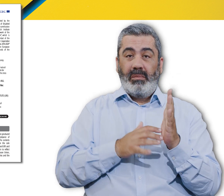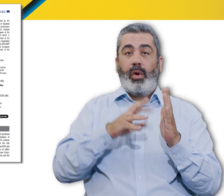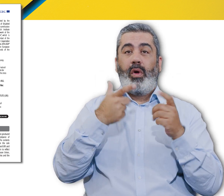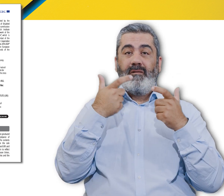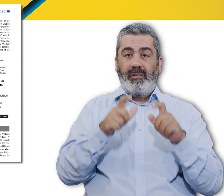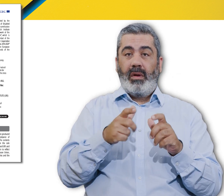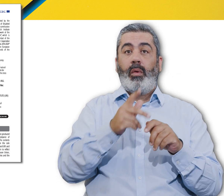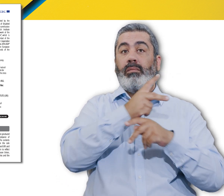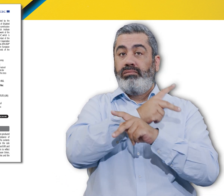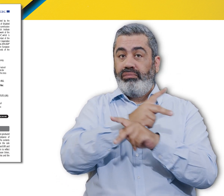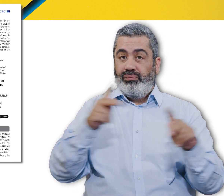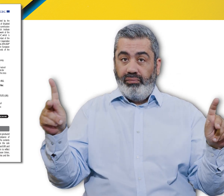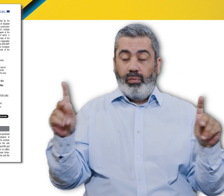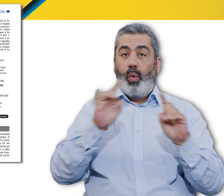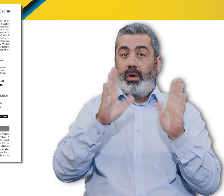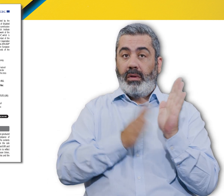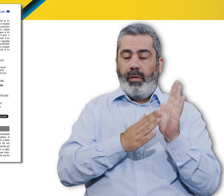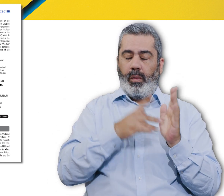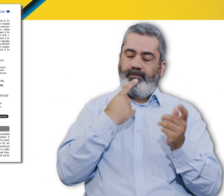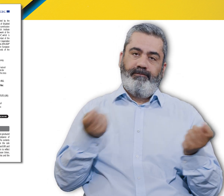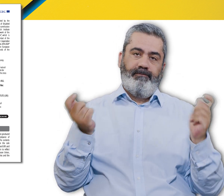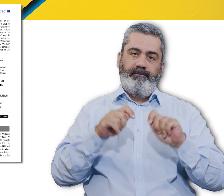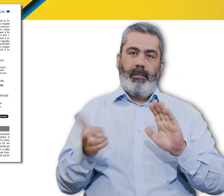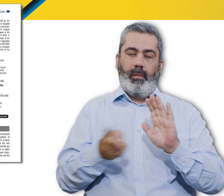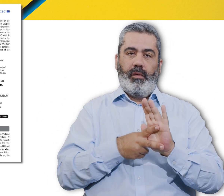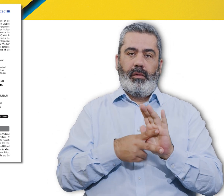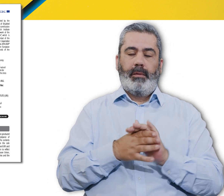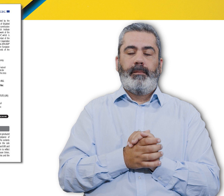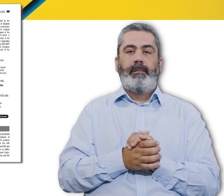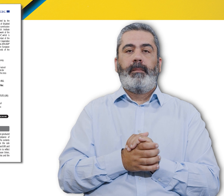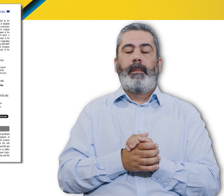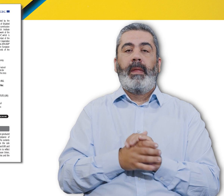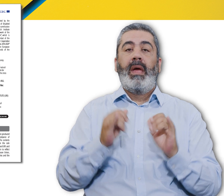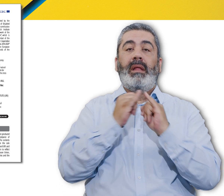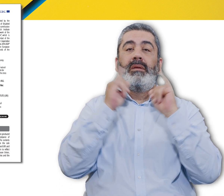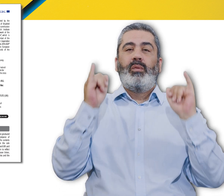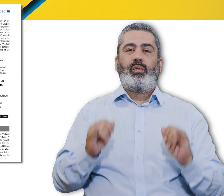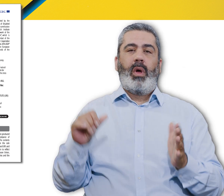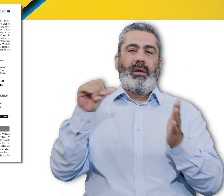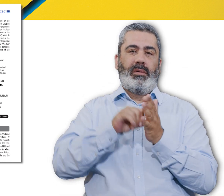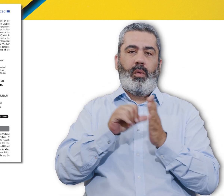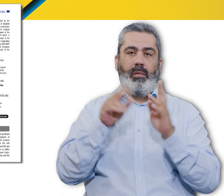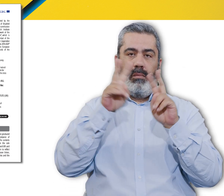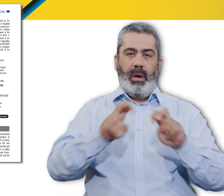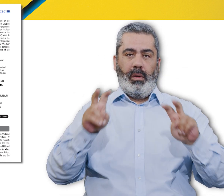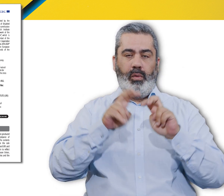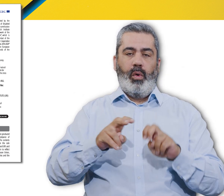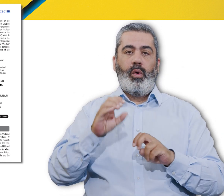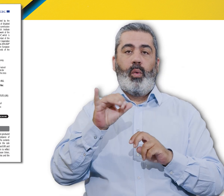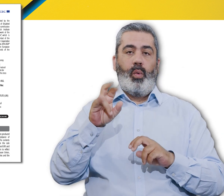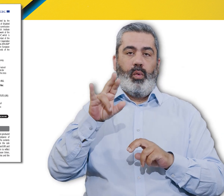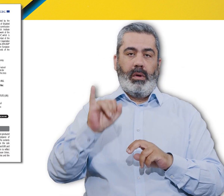publisher. Contributing partner, Urban Research Institute, URI. Address, Ambukshi